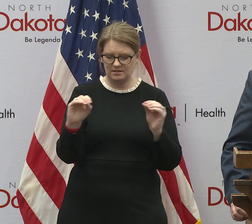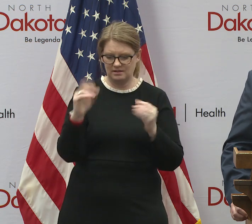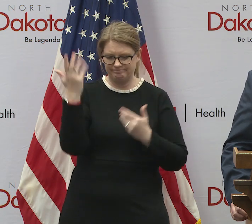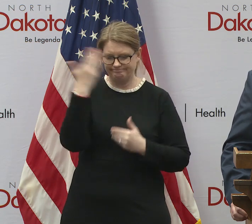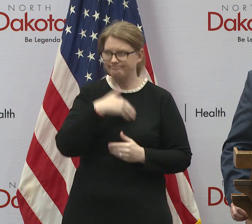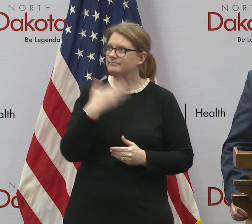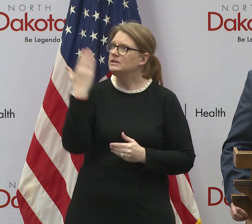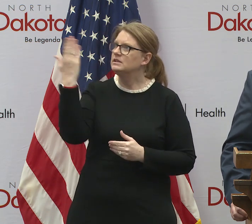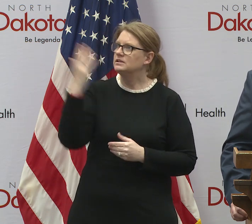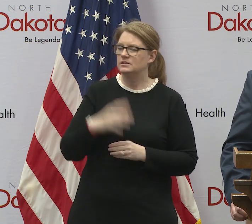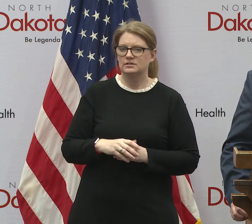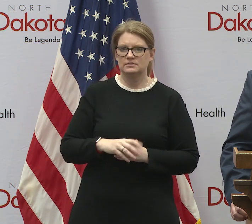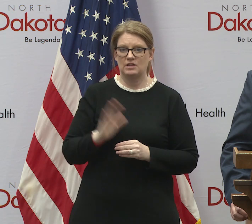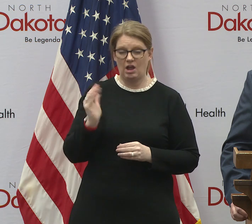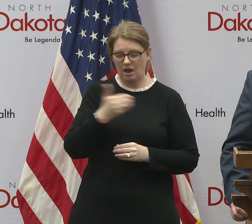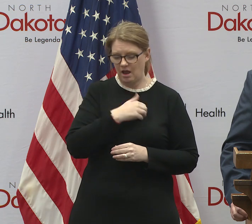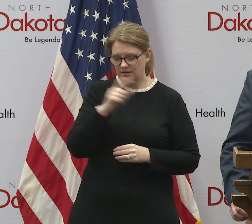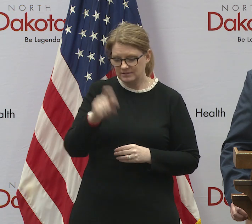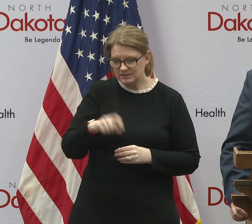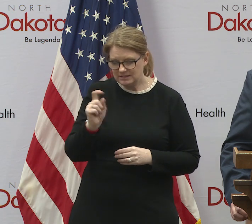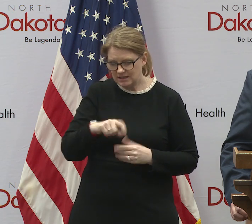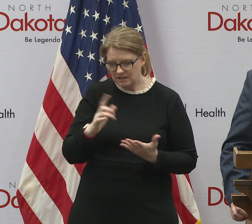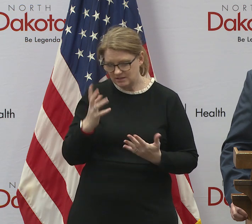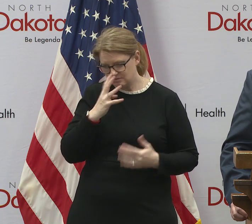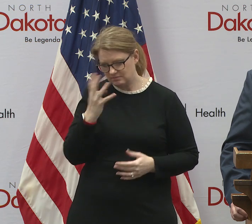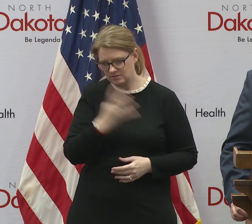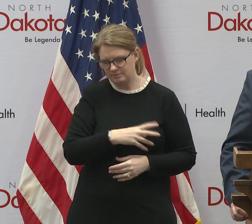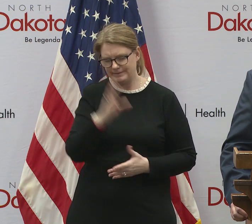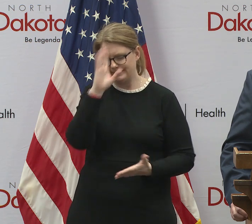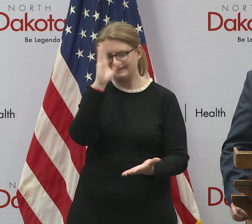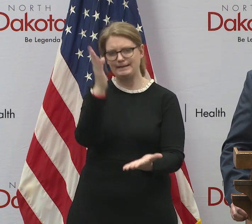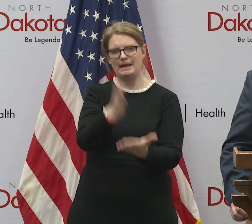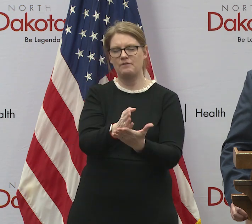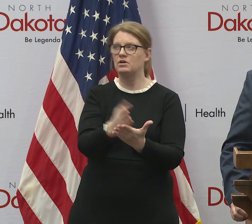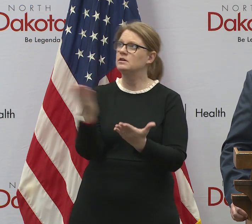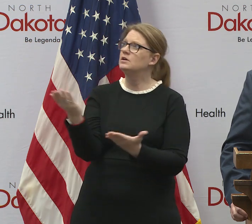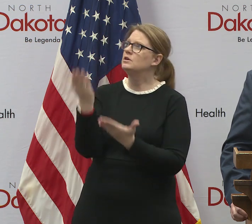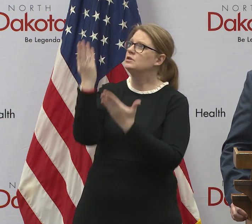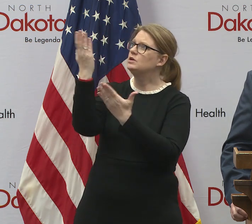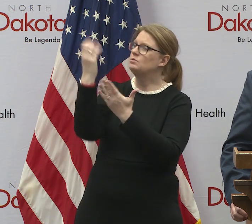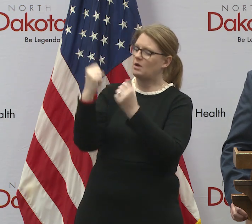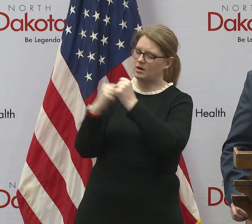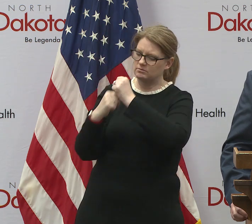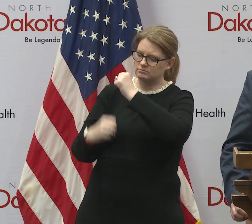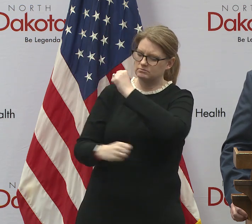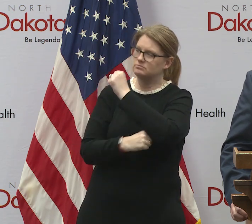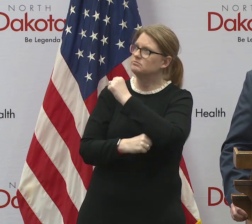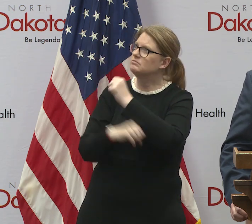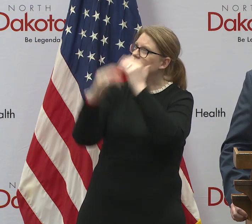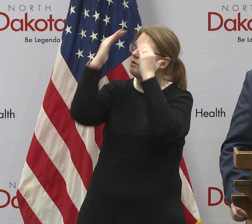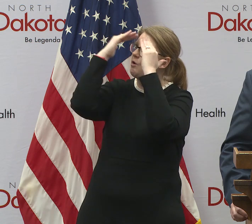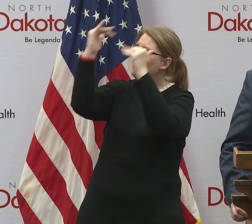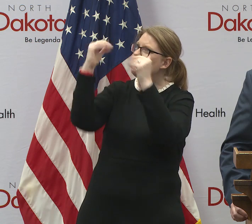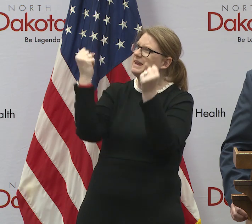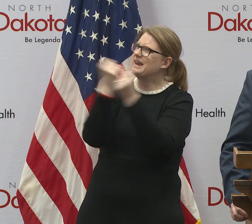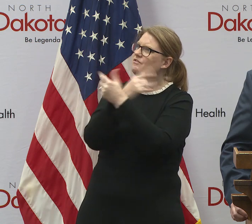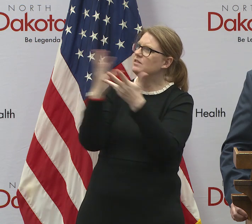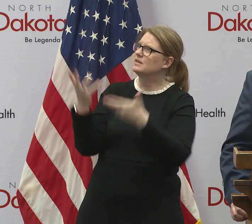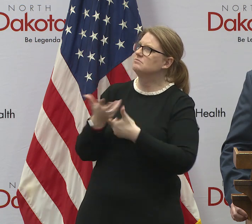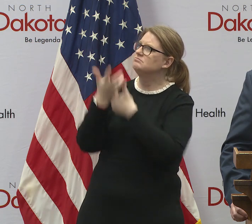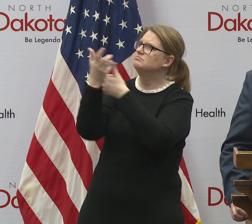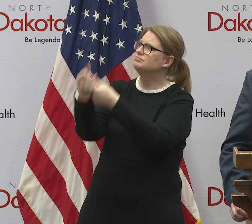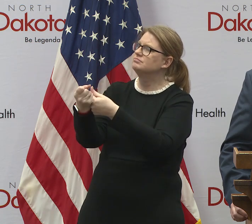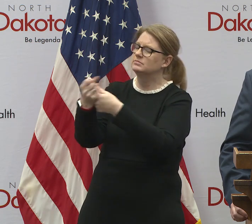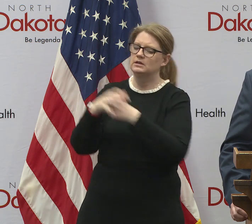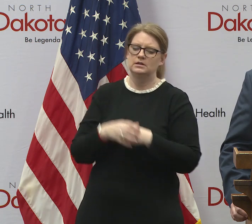Our needs are never overlooked. You, Father, are our rock, our fortress, and our hope. You use